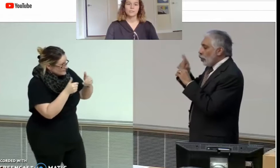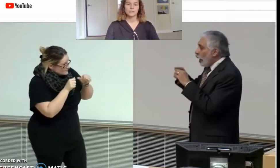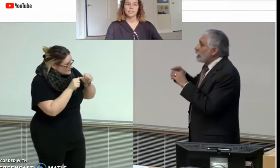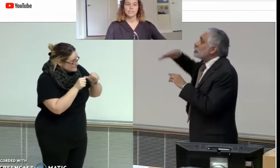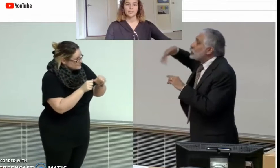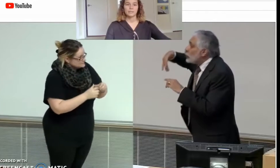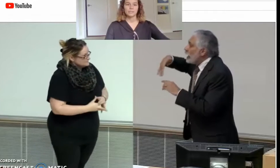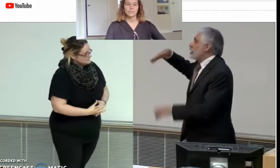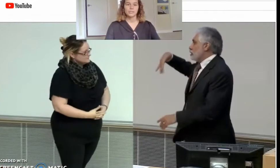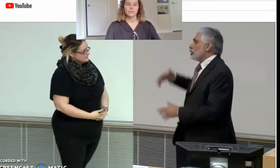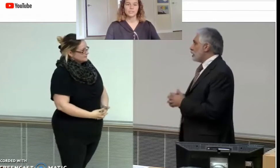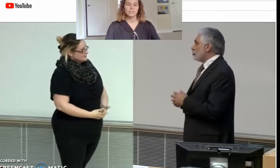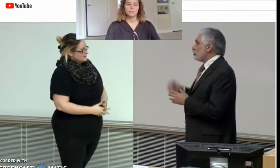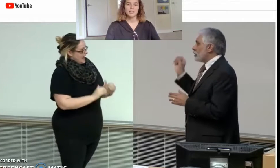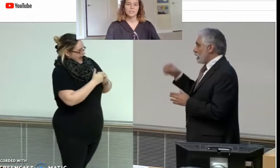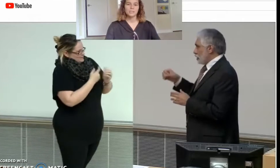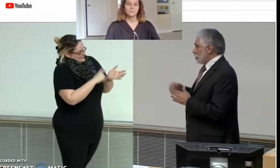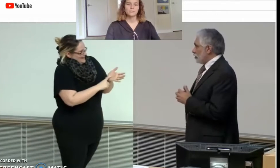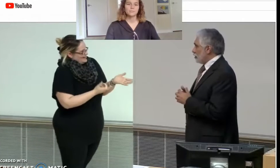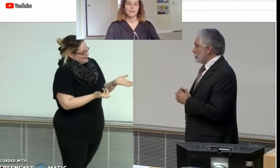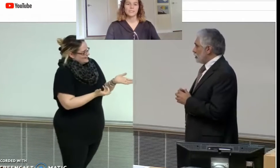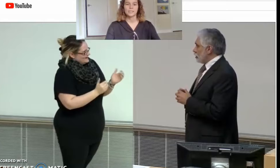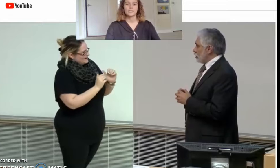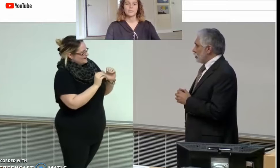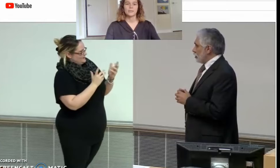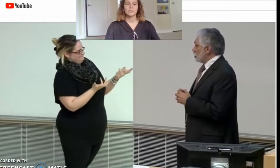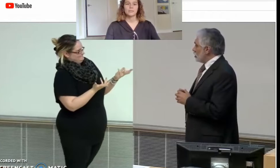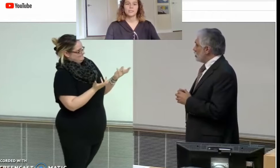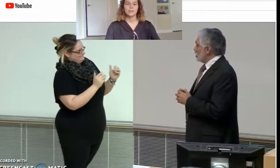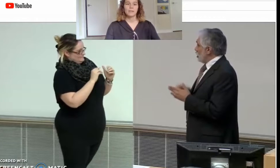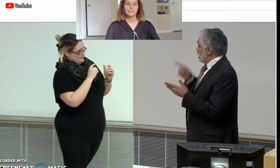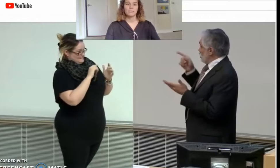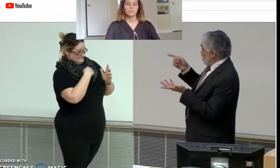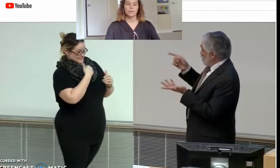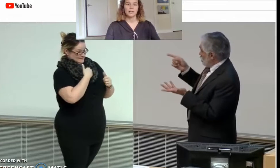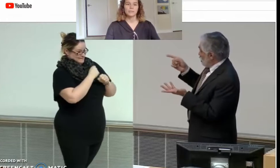So is that something we should continue to measure? Yes, yeah. Can you give an example? Like,